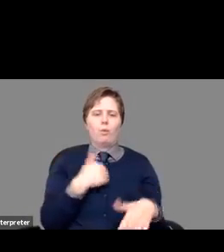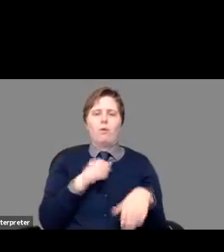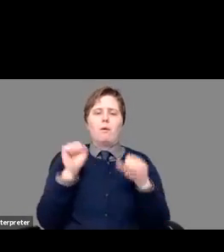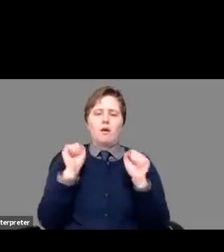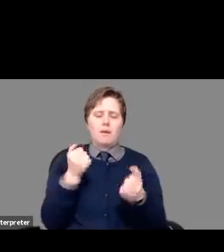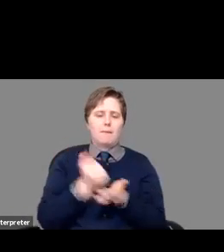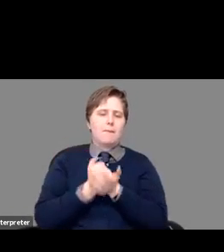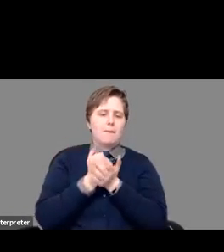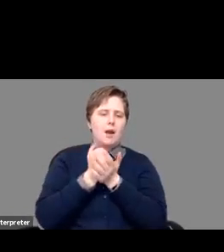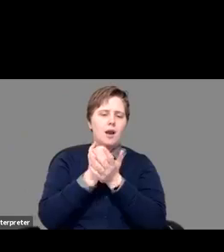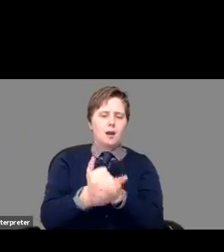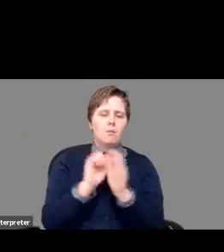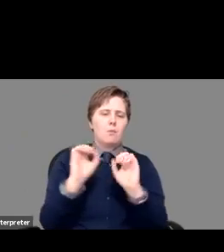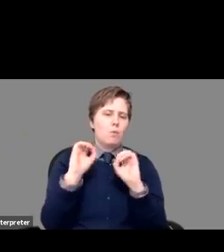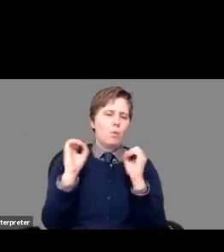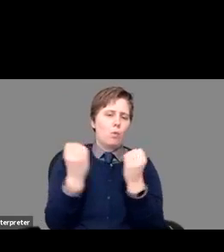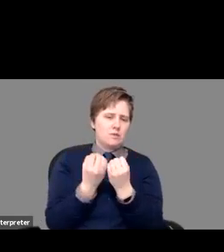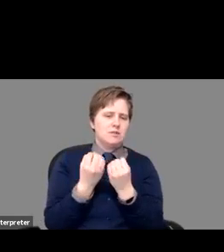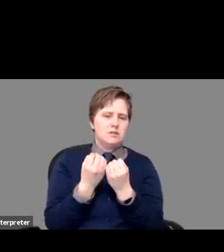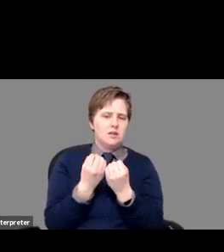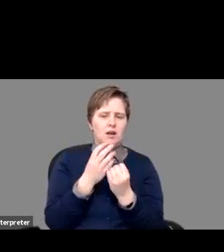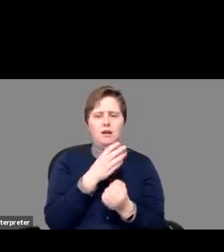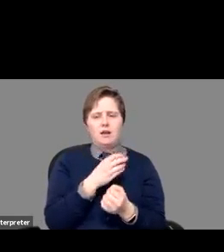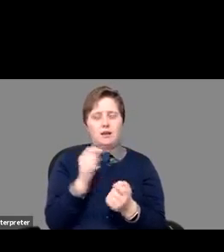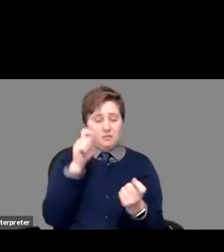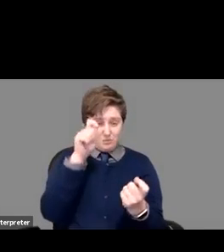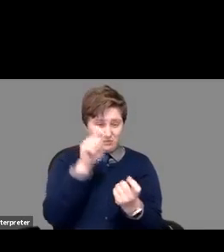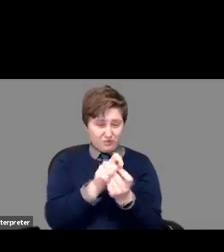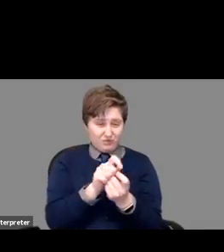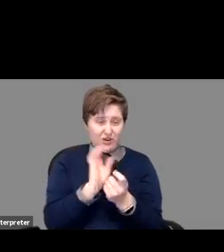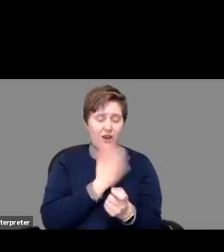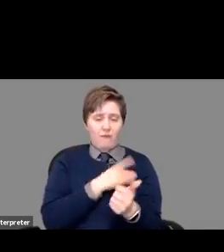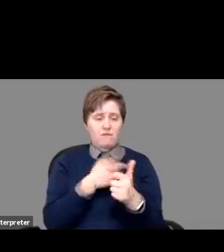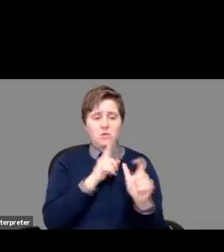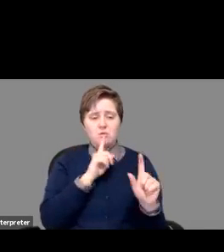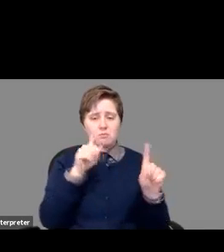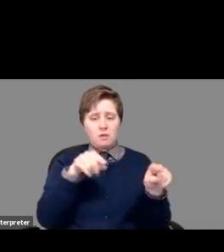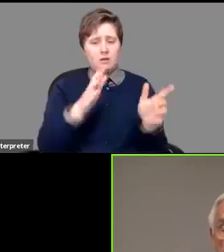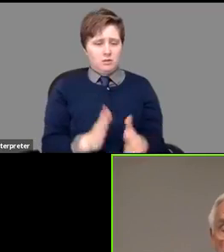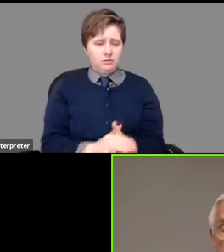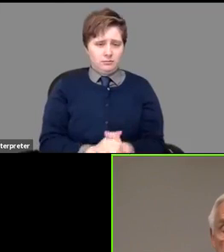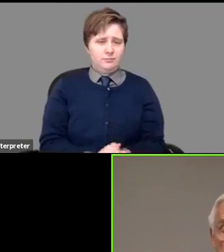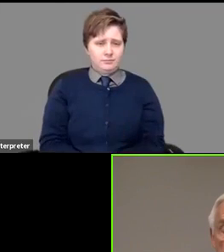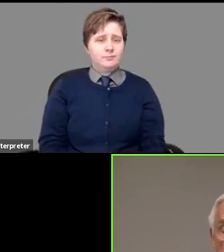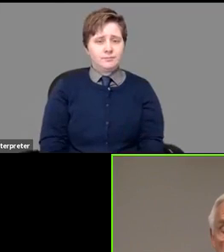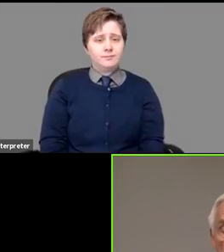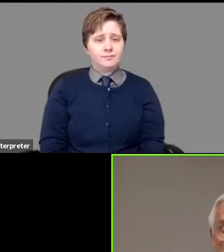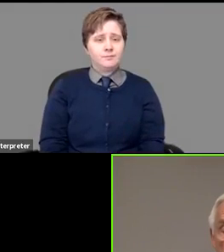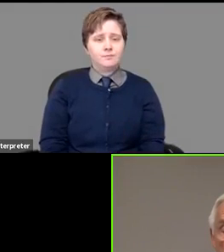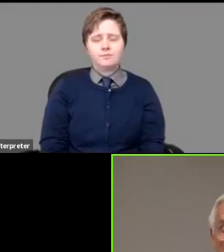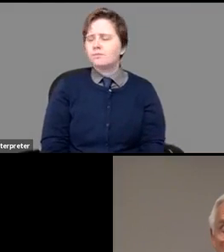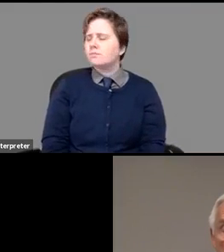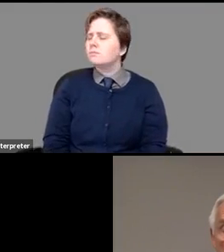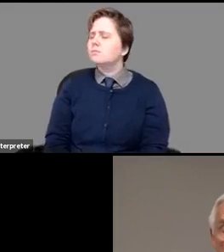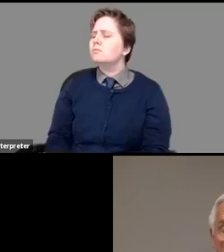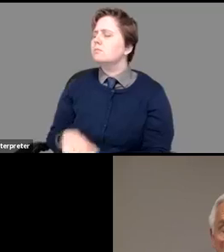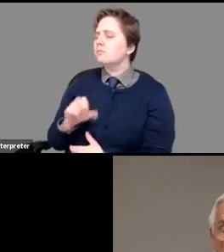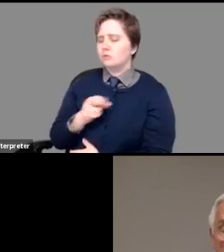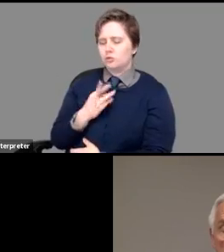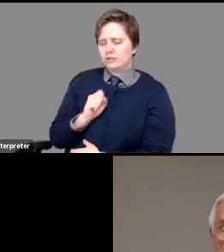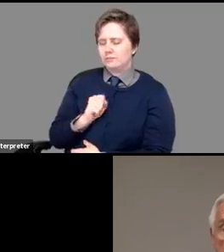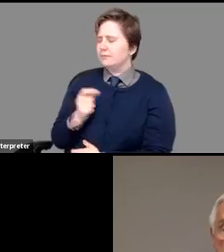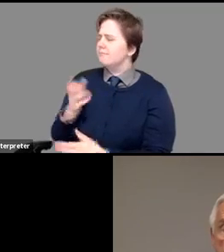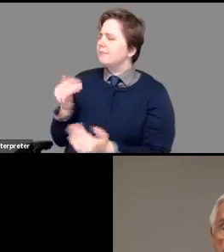help organizations and specifically our first responders. So tell me a little bit,